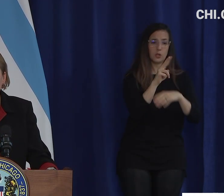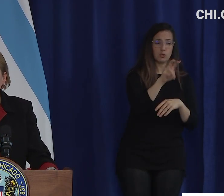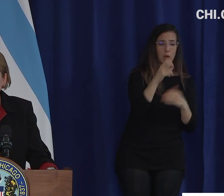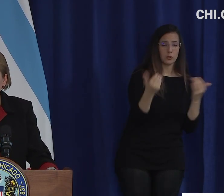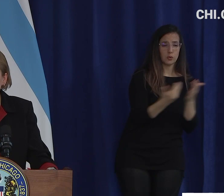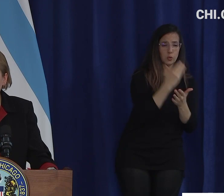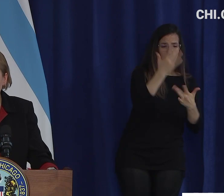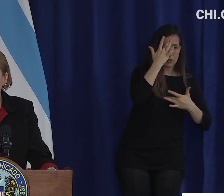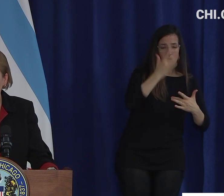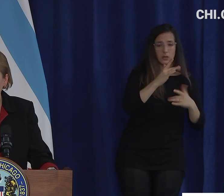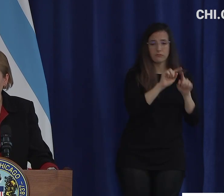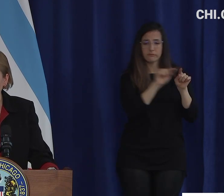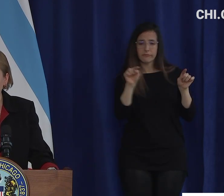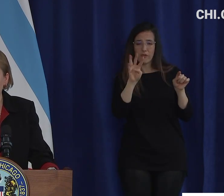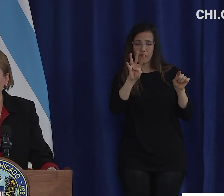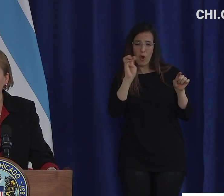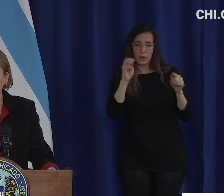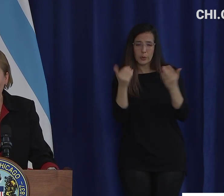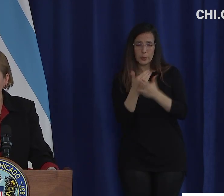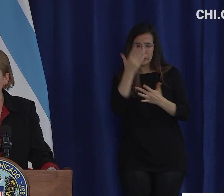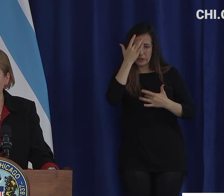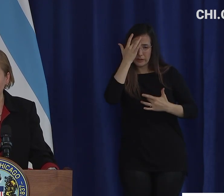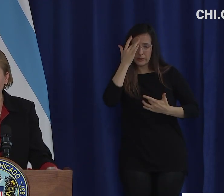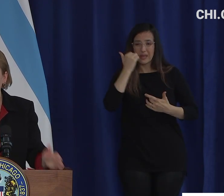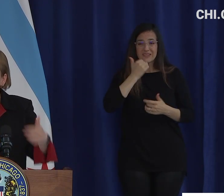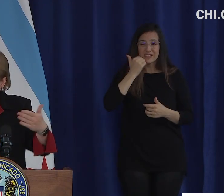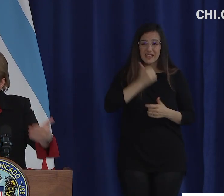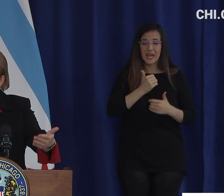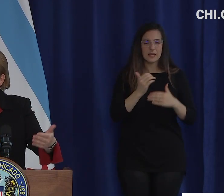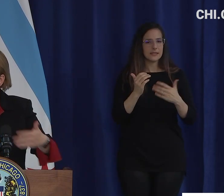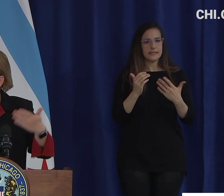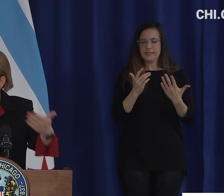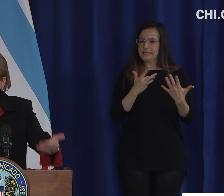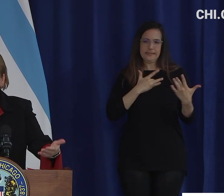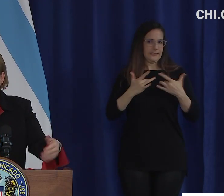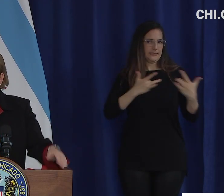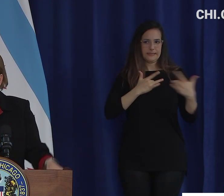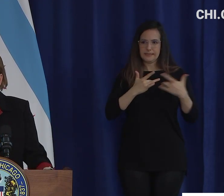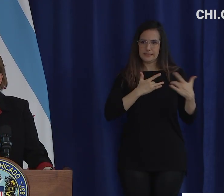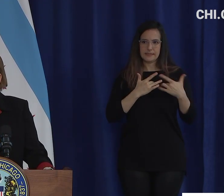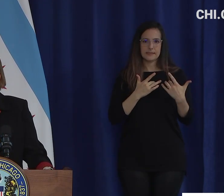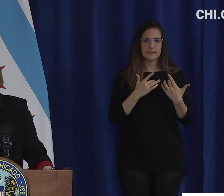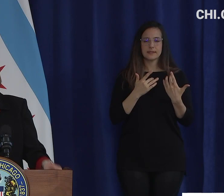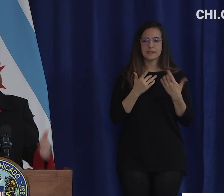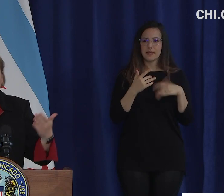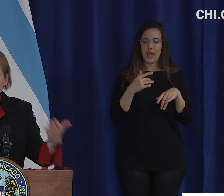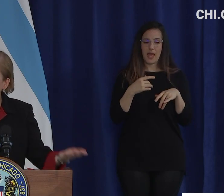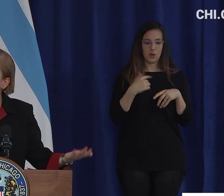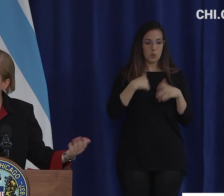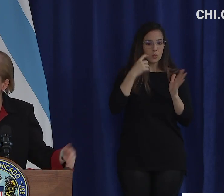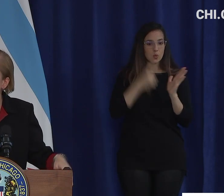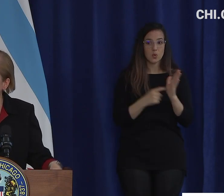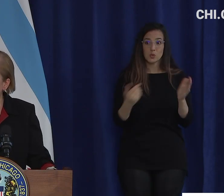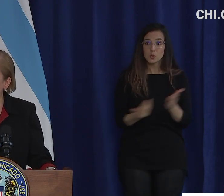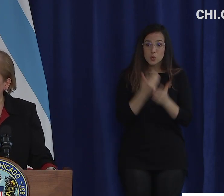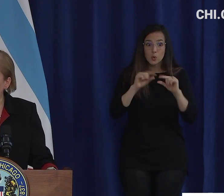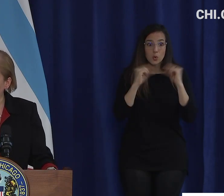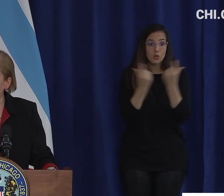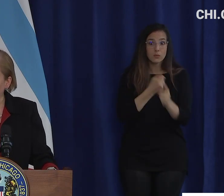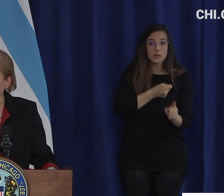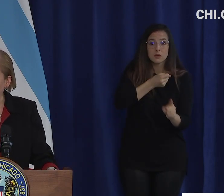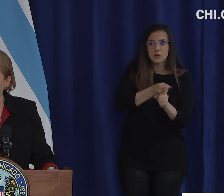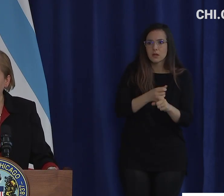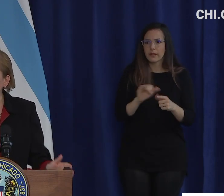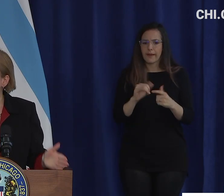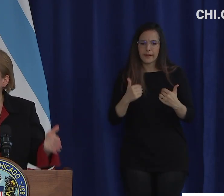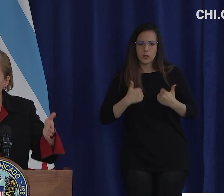And if we start to see concerns among any given group, like we did among younger Chicagoans, like a little bit we are right now